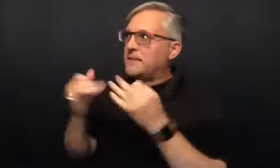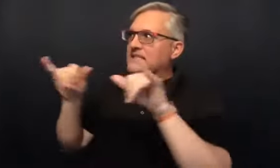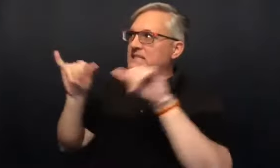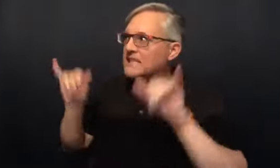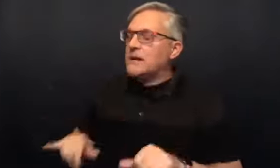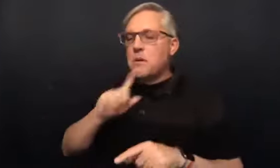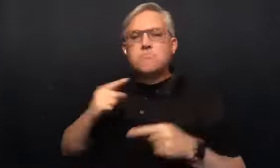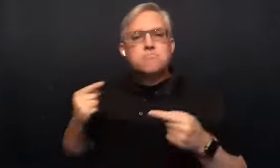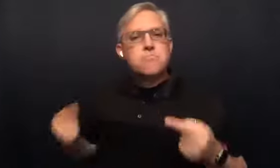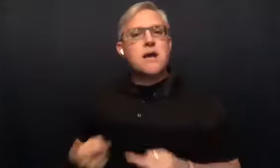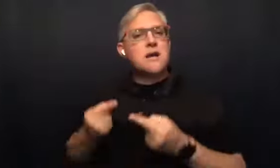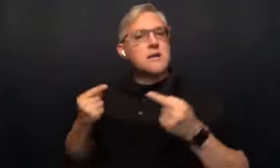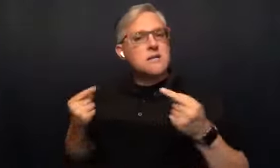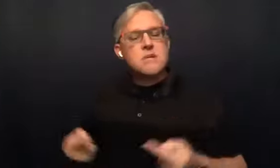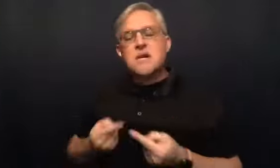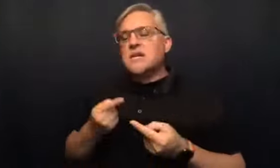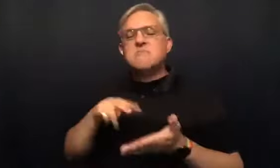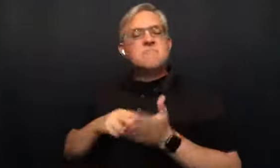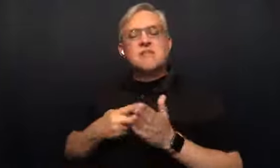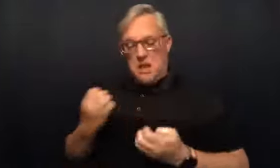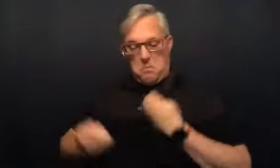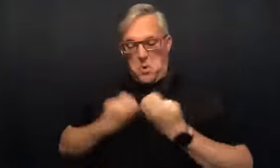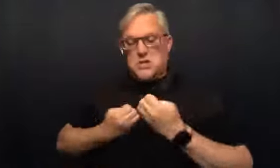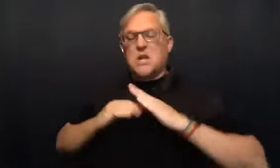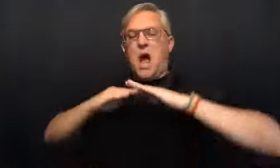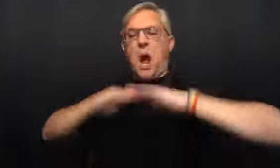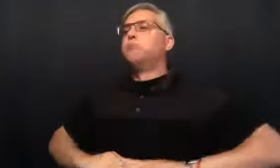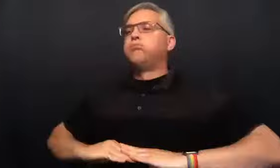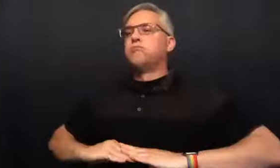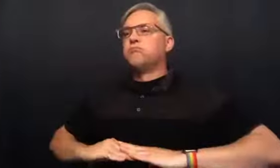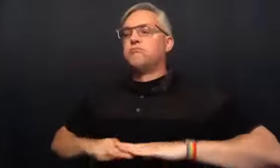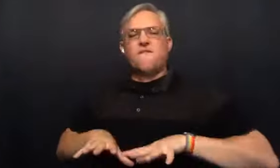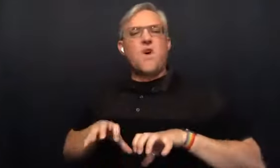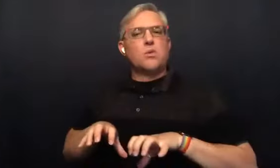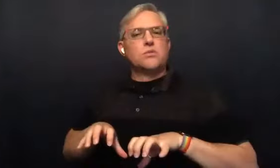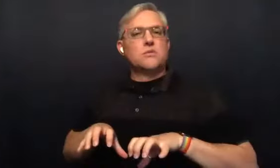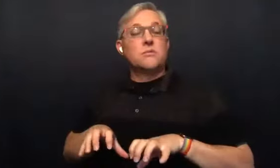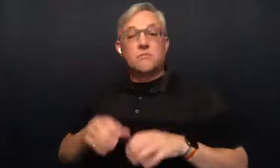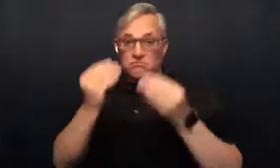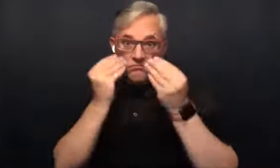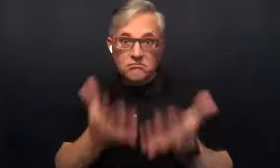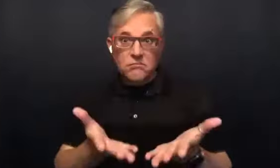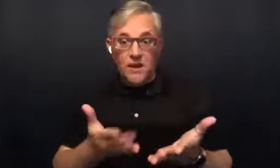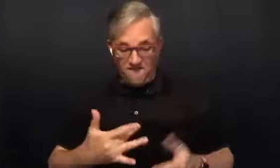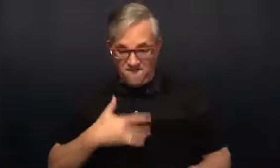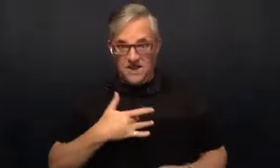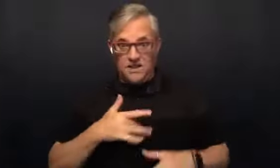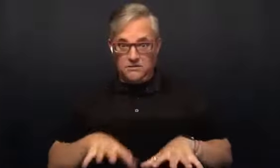I just froze. And what I can share with everyone here today is feelings buried alive, they never die. Because what happens